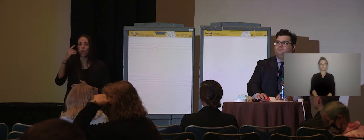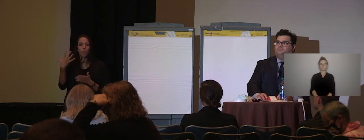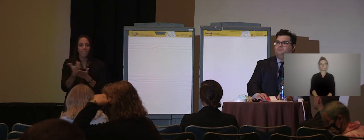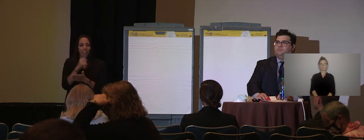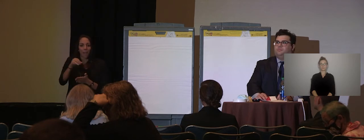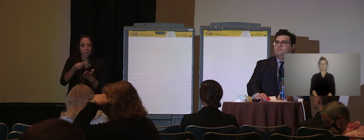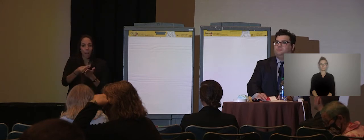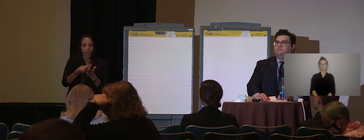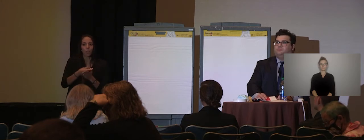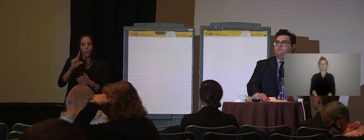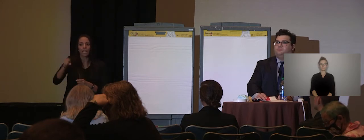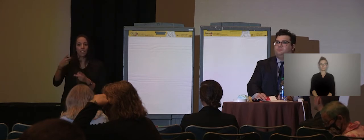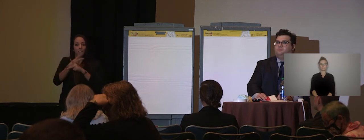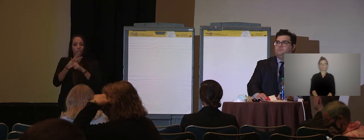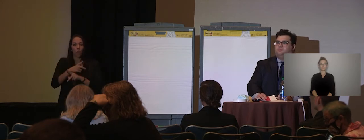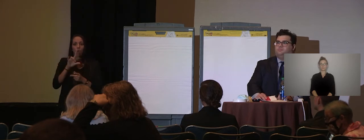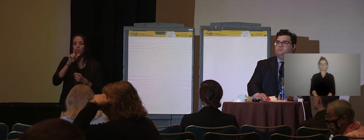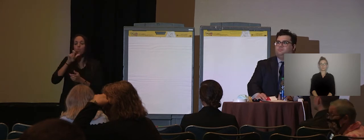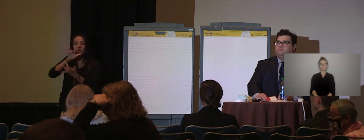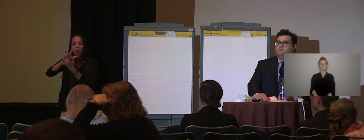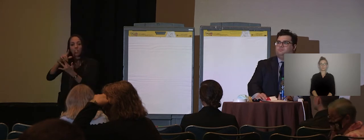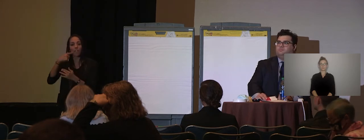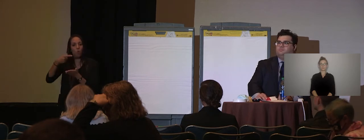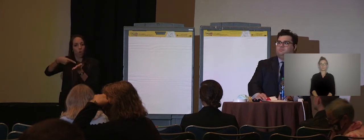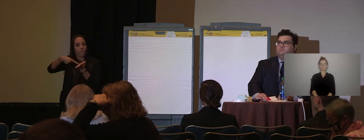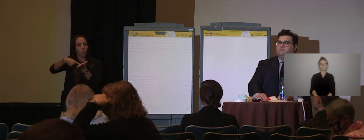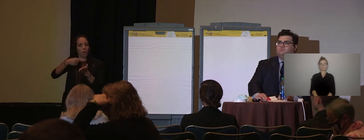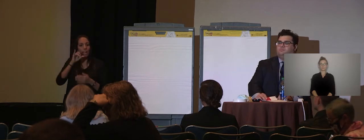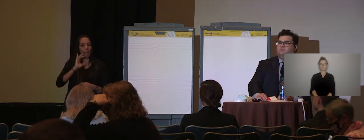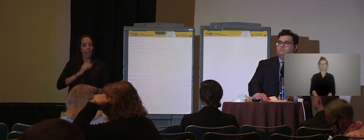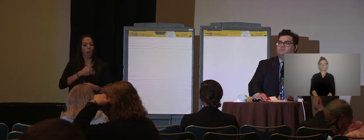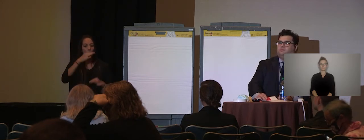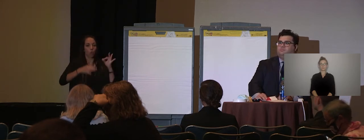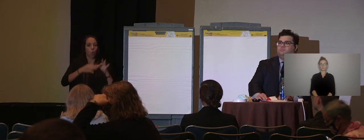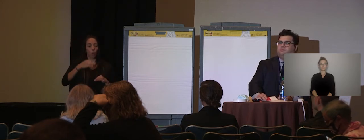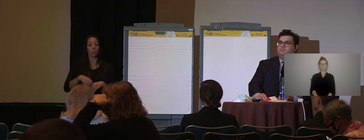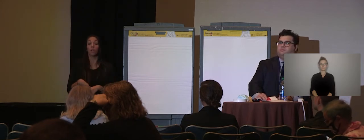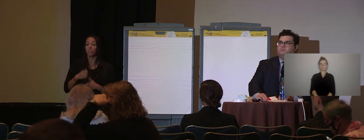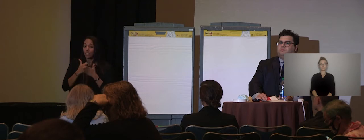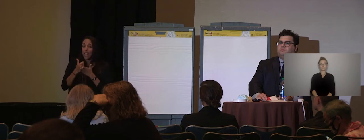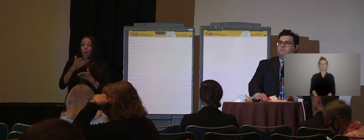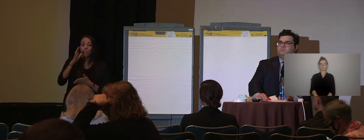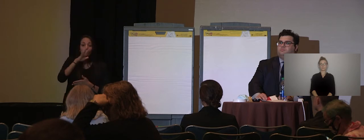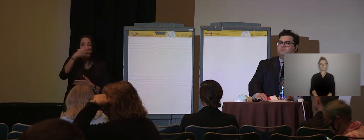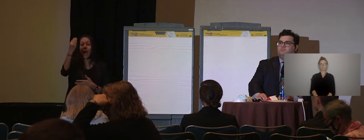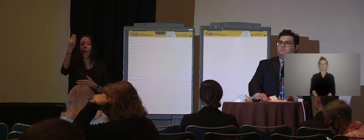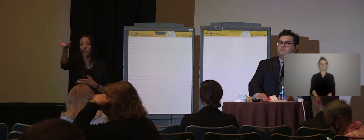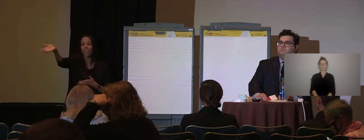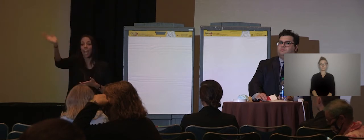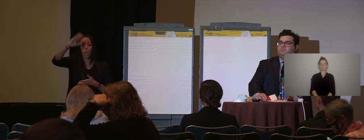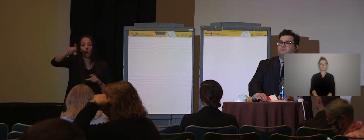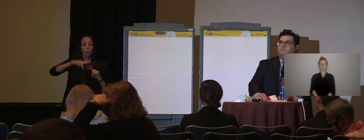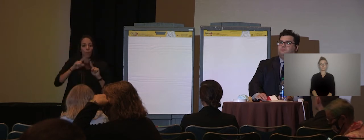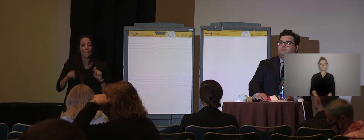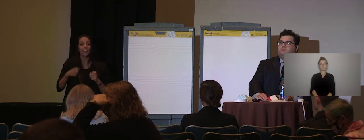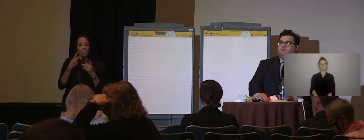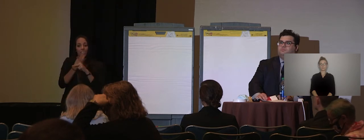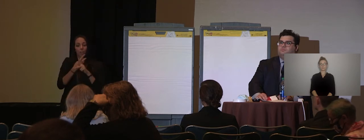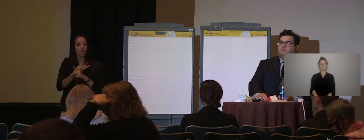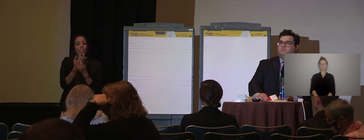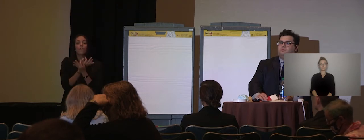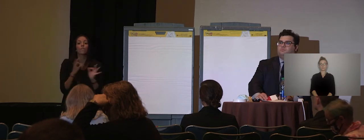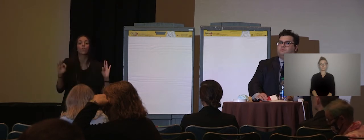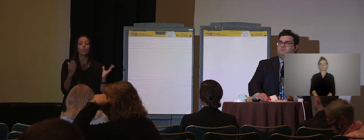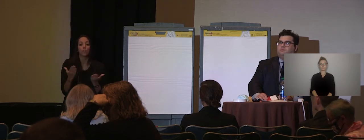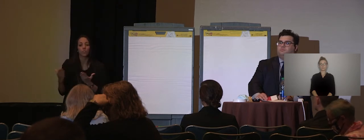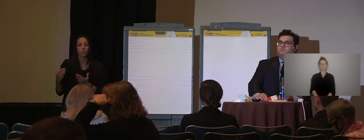defense. And that's why we created the National Center, and there is help out there. But I want people to know it's a free resource. There's